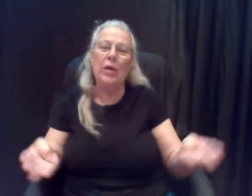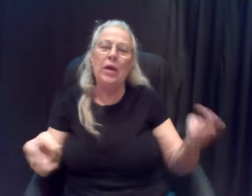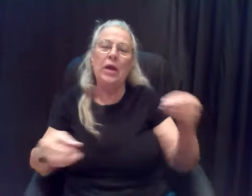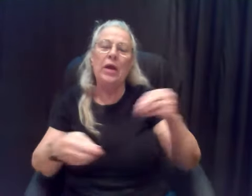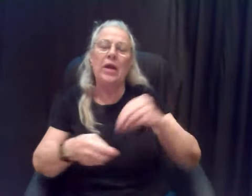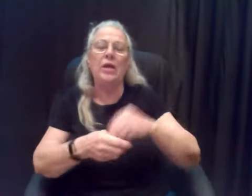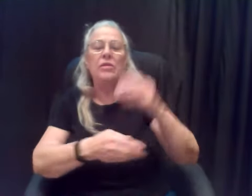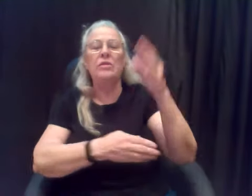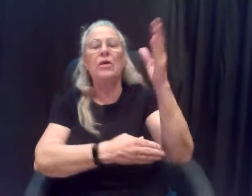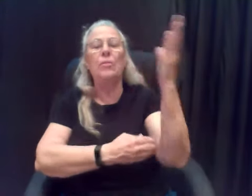sowing in the